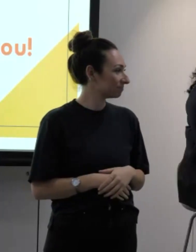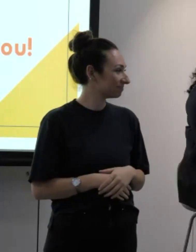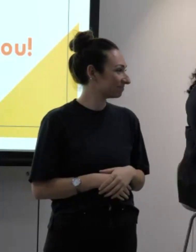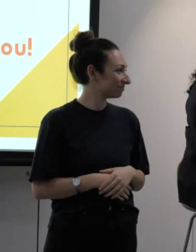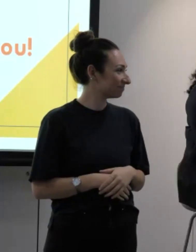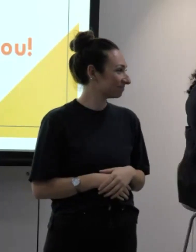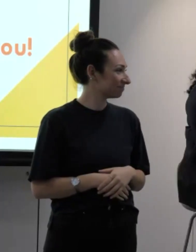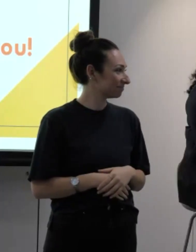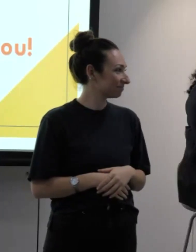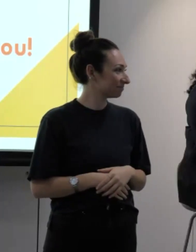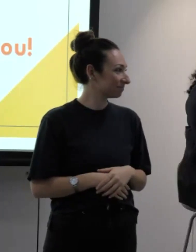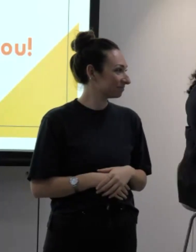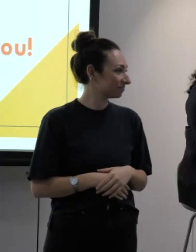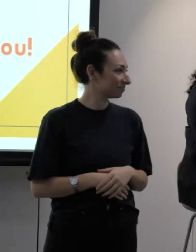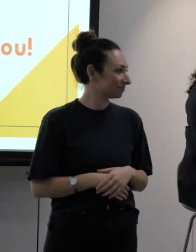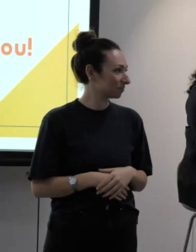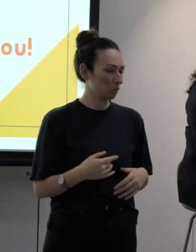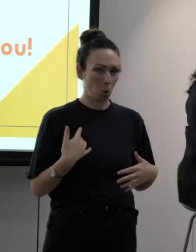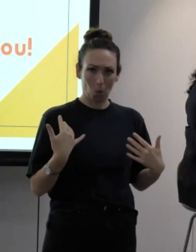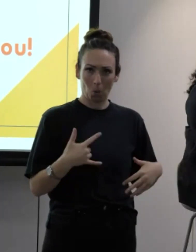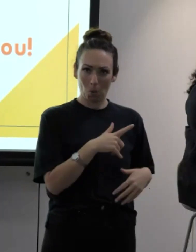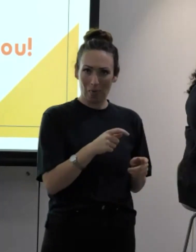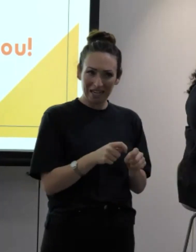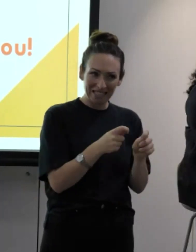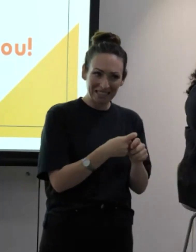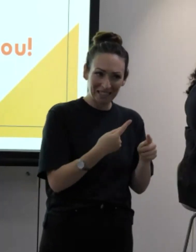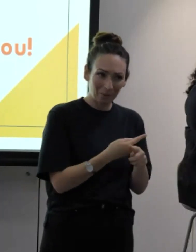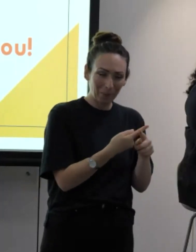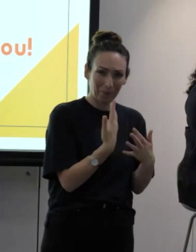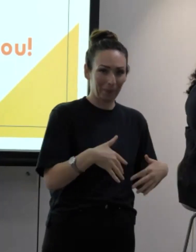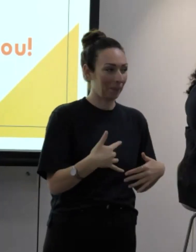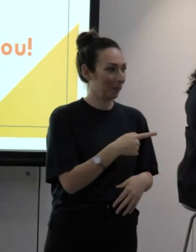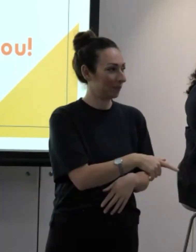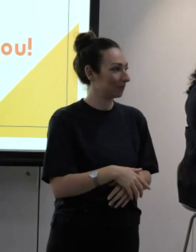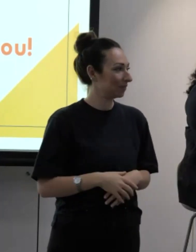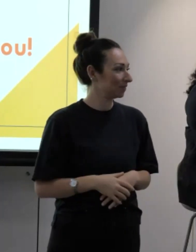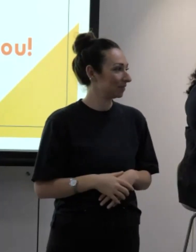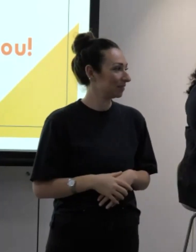I'm very impressed with the progress you're all making with the knitting.